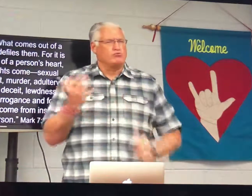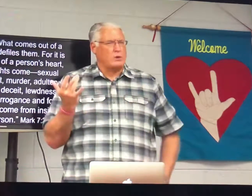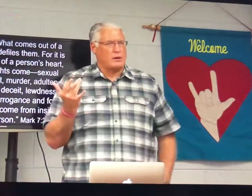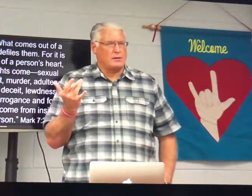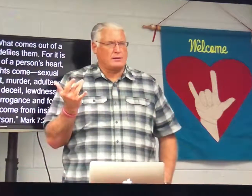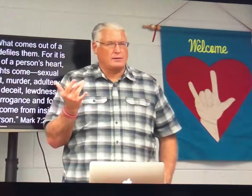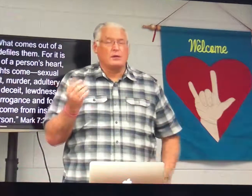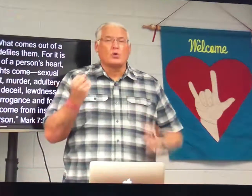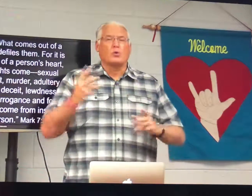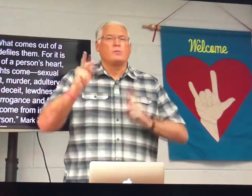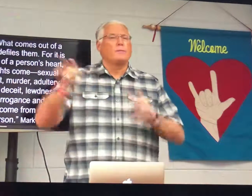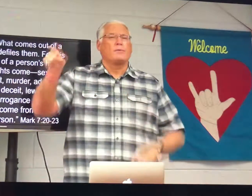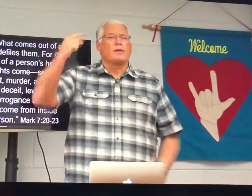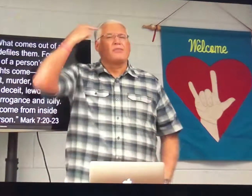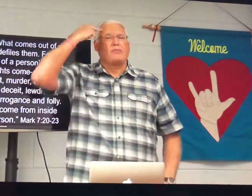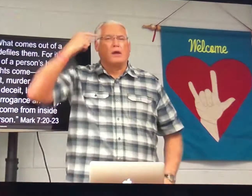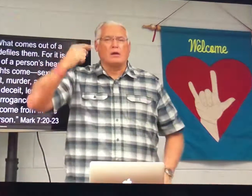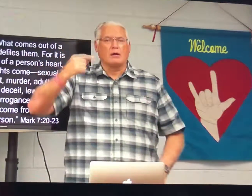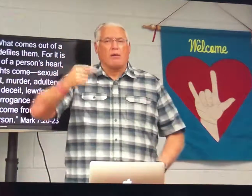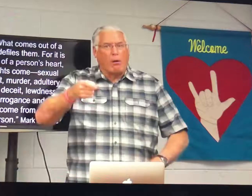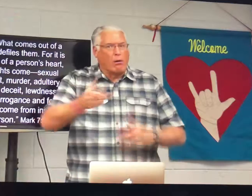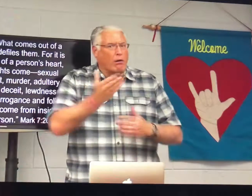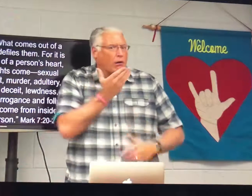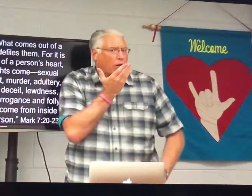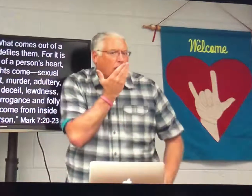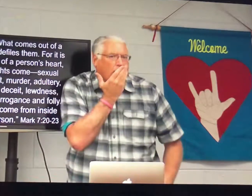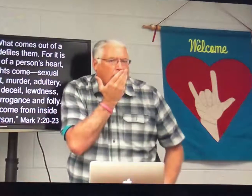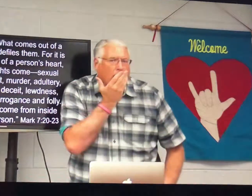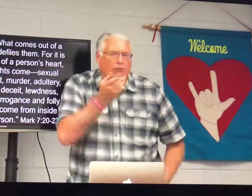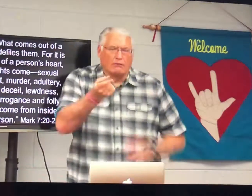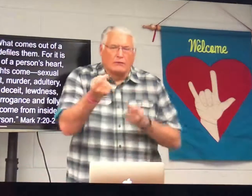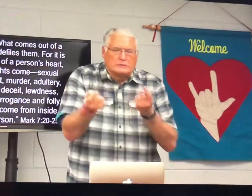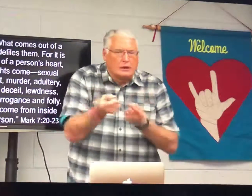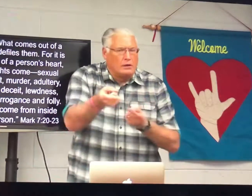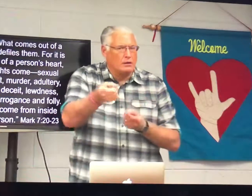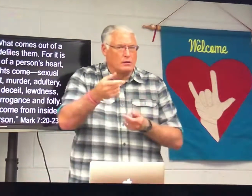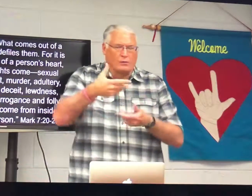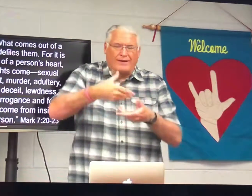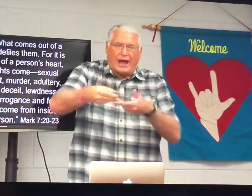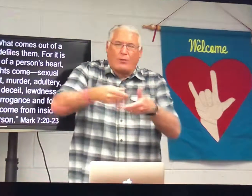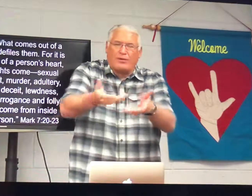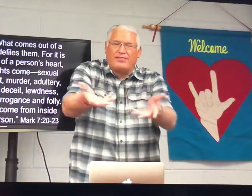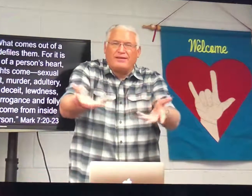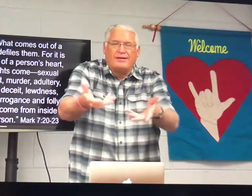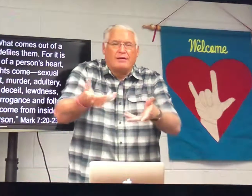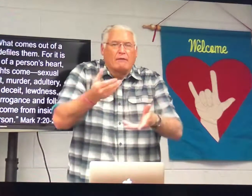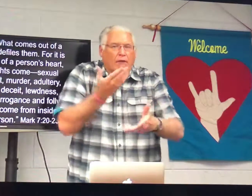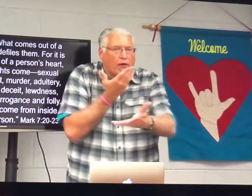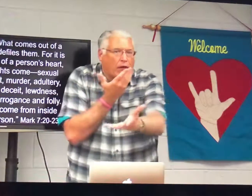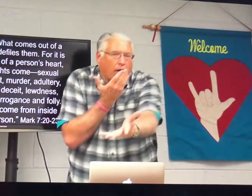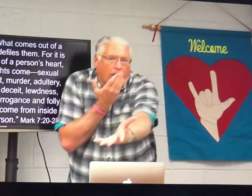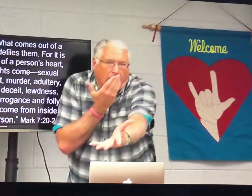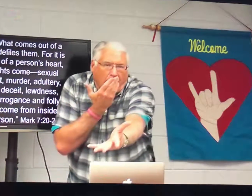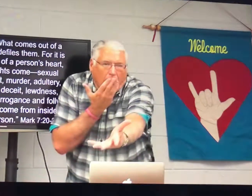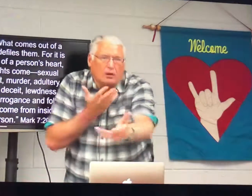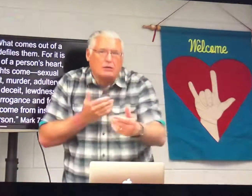have done. I think that everybody thought, well, once you started shifting crazy like this, hitters would start to hit the ball the other way. And certainly some have,